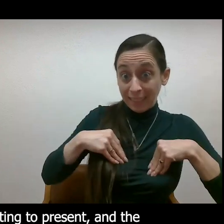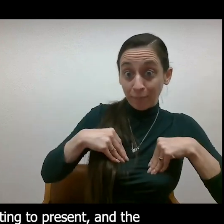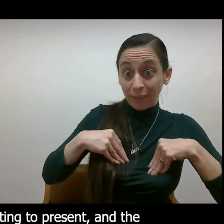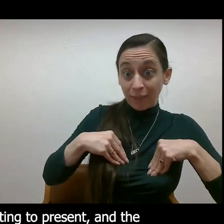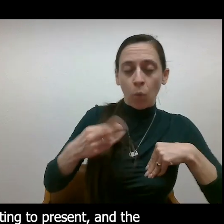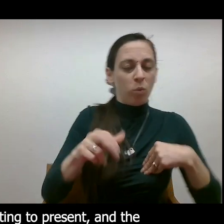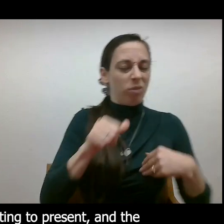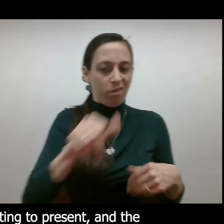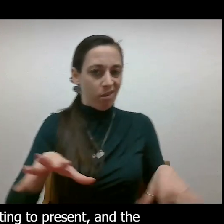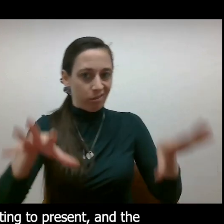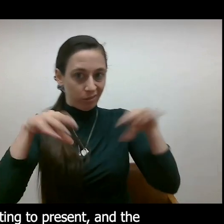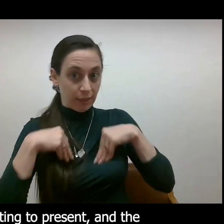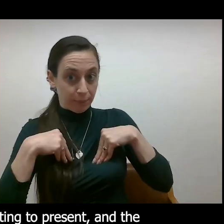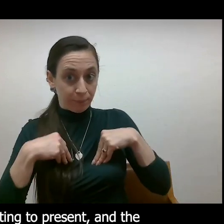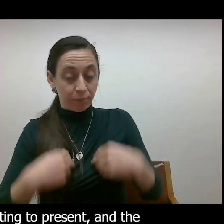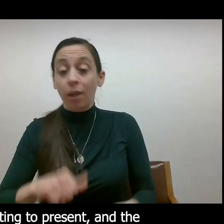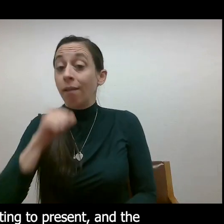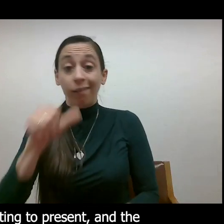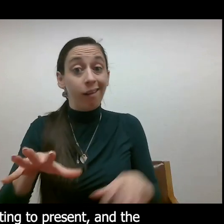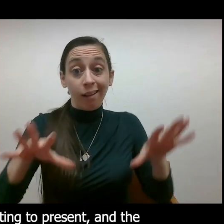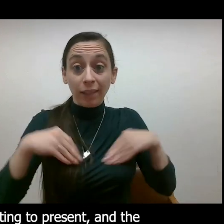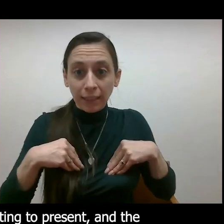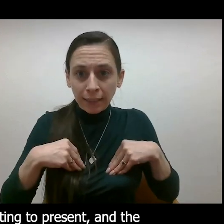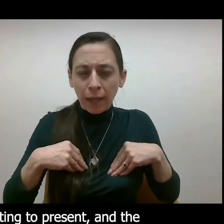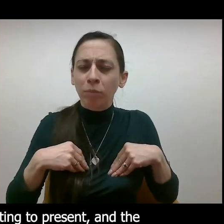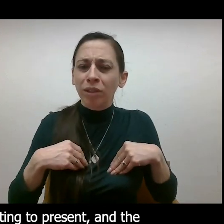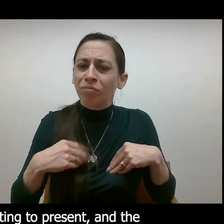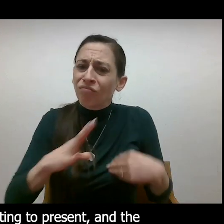to accept or not accept the proposal.